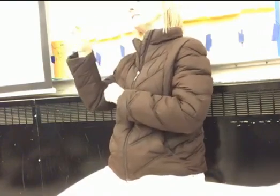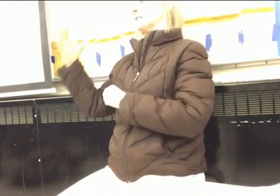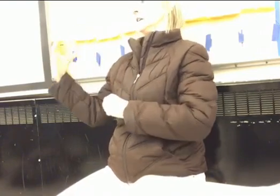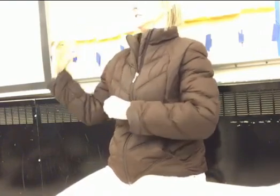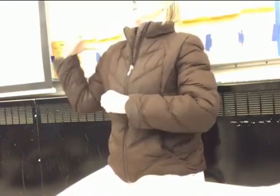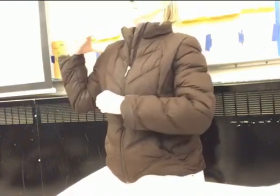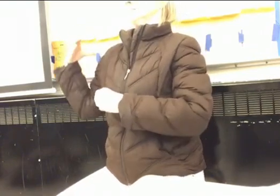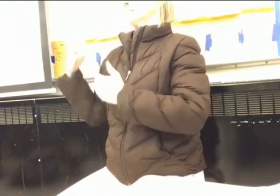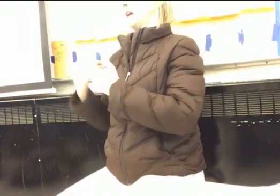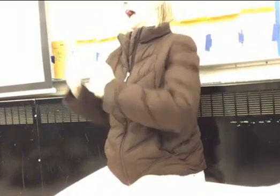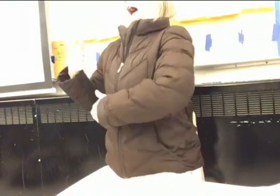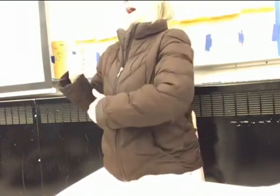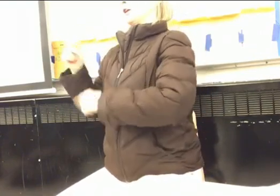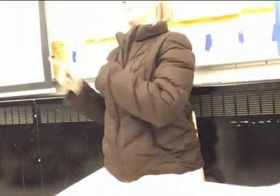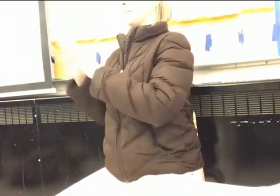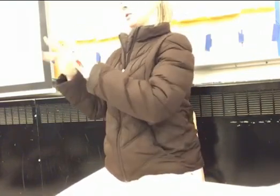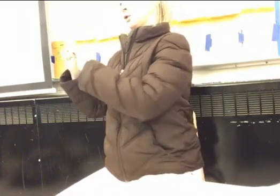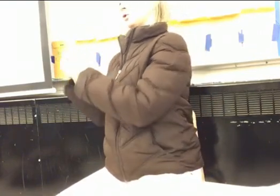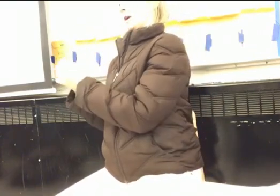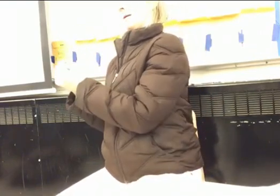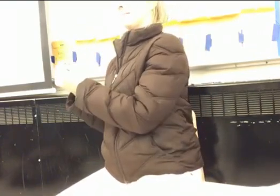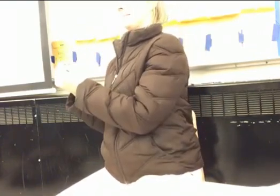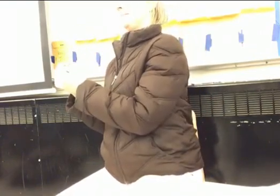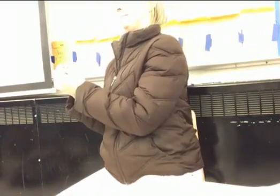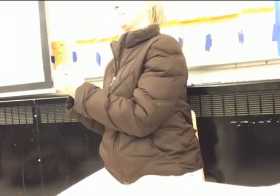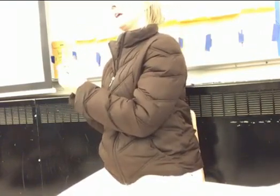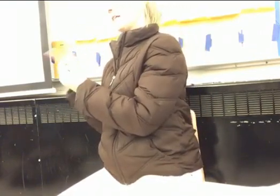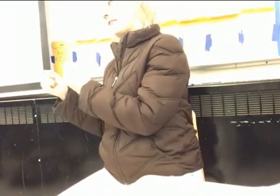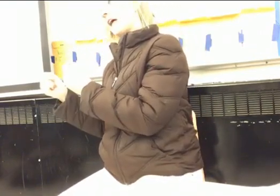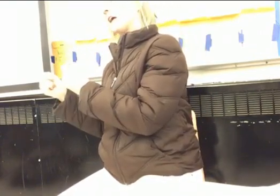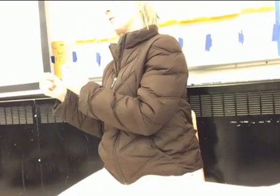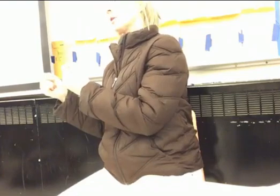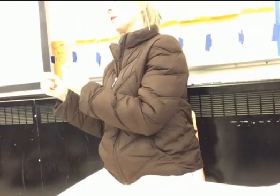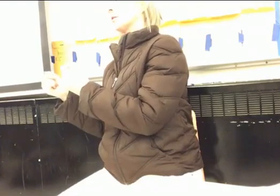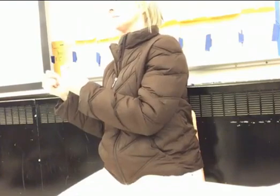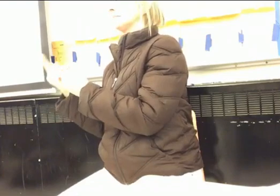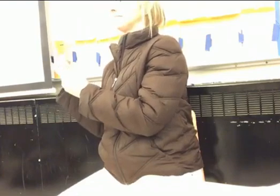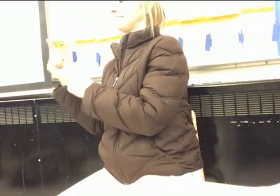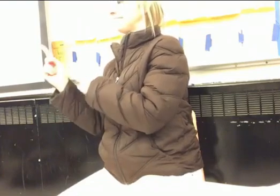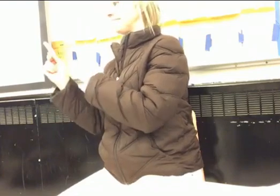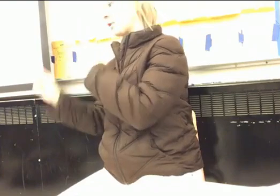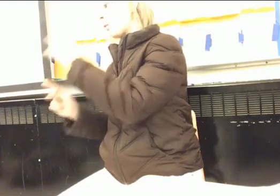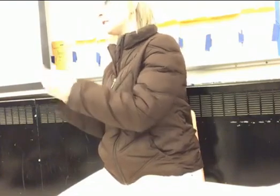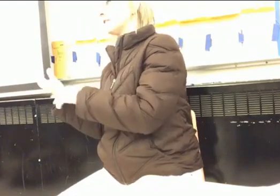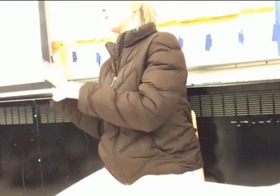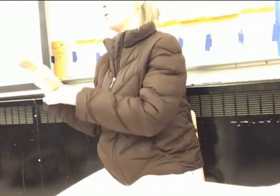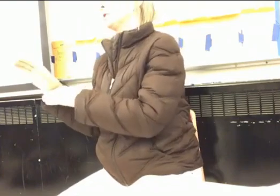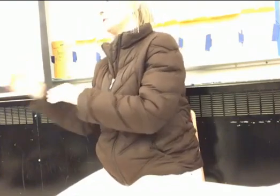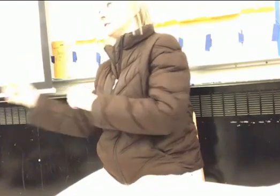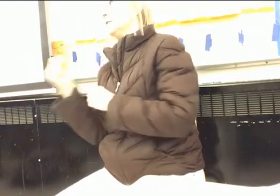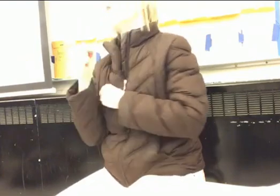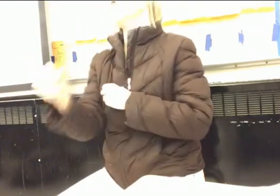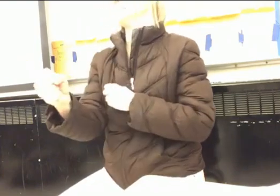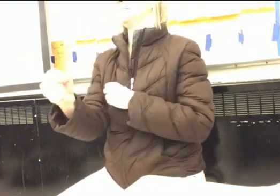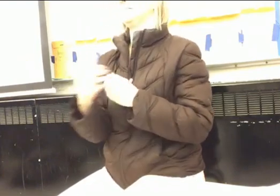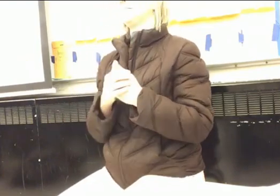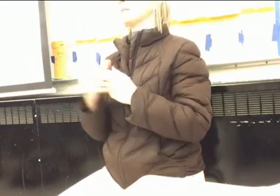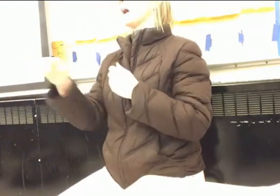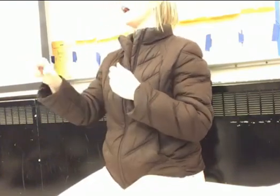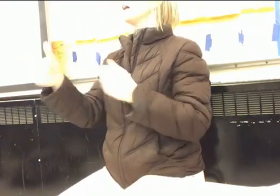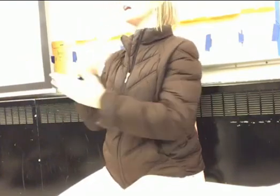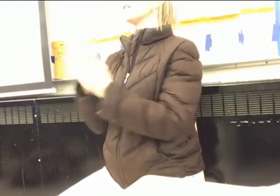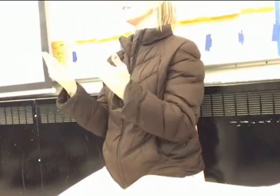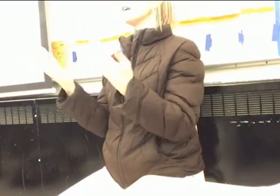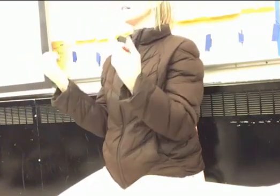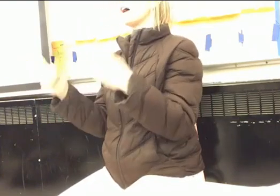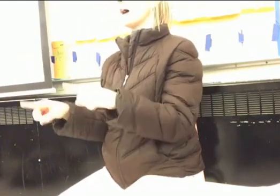generals, the higher ranked people in your class, or not in your class, excuse me, in your tribe. That's going to be the majority of this. One other thing that happens too